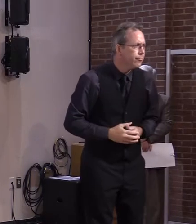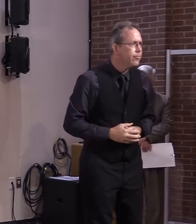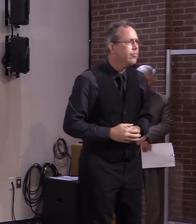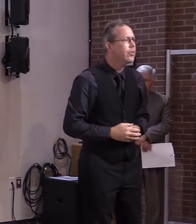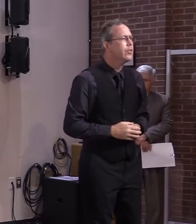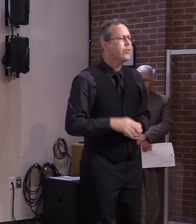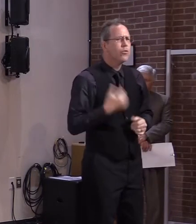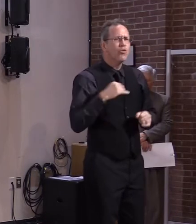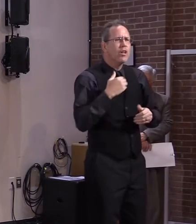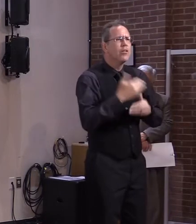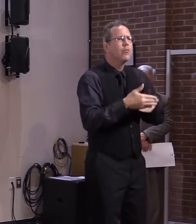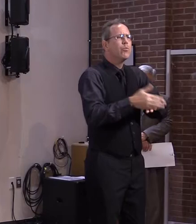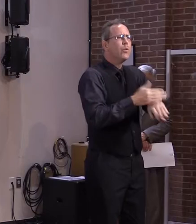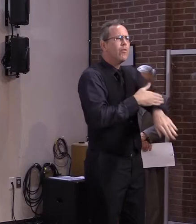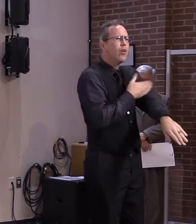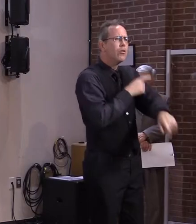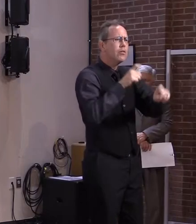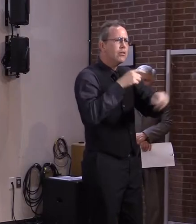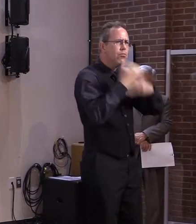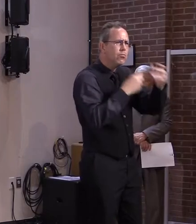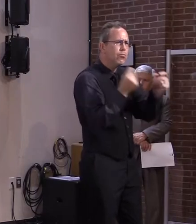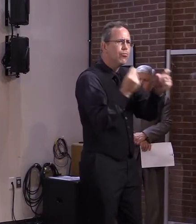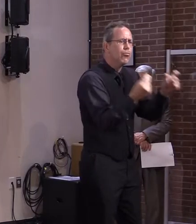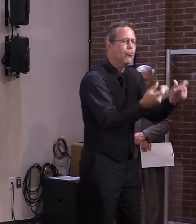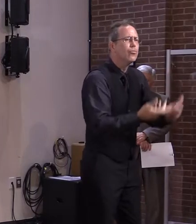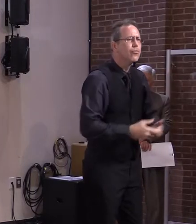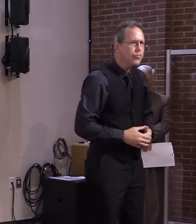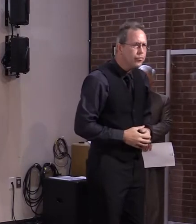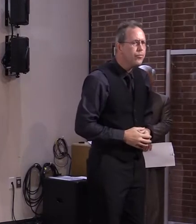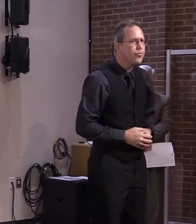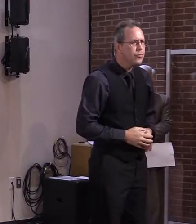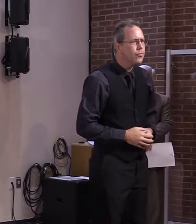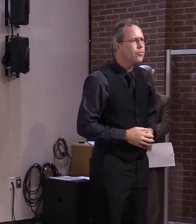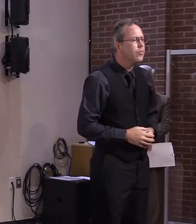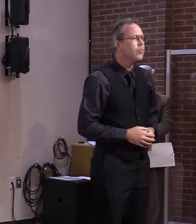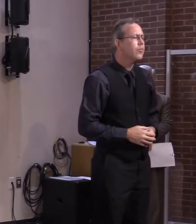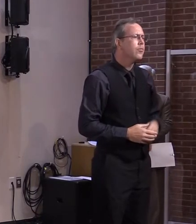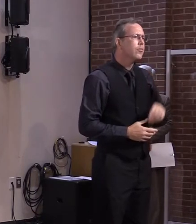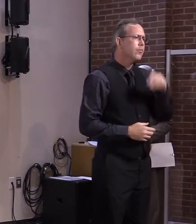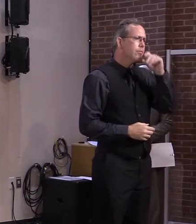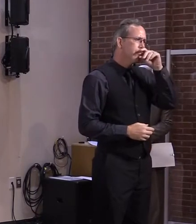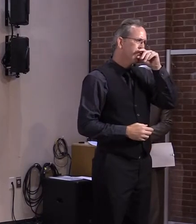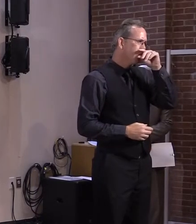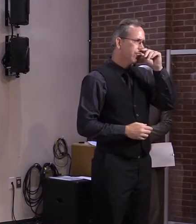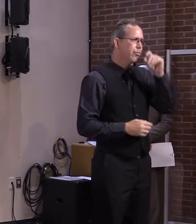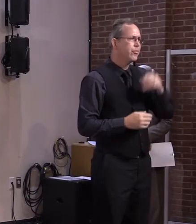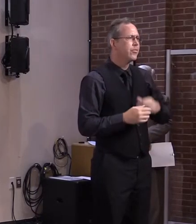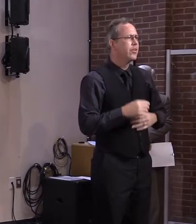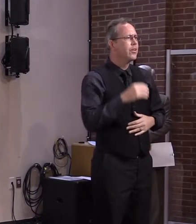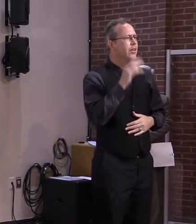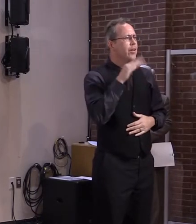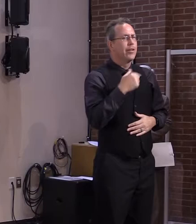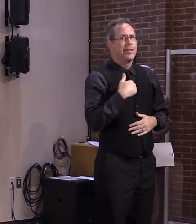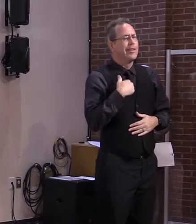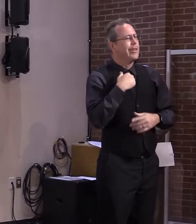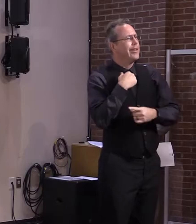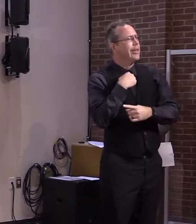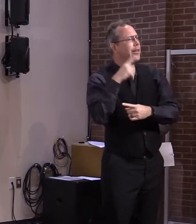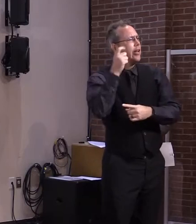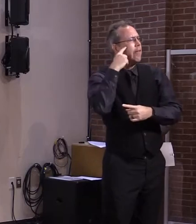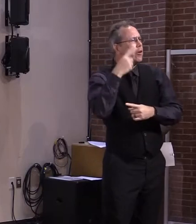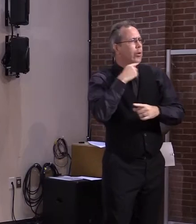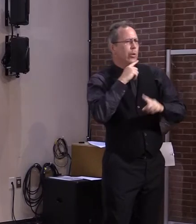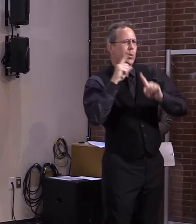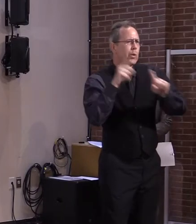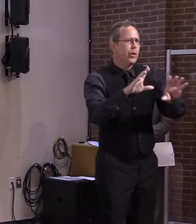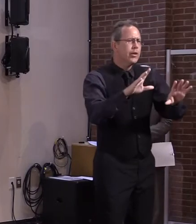not state mandates, but they are actions that have an impact. Again, for broad mandates,